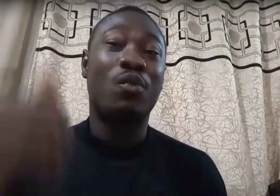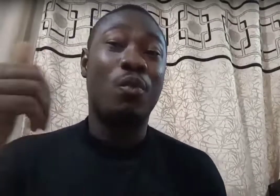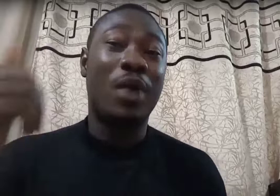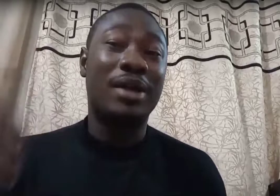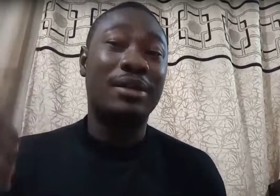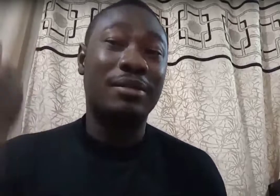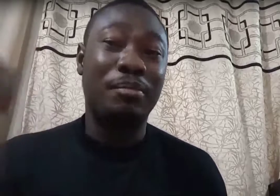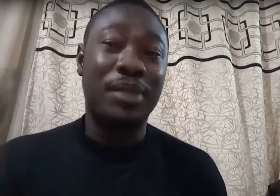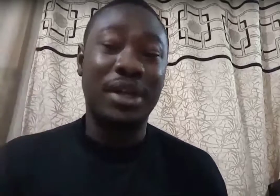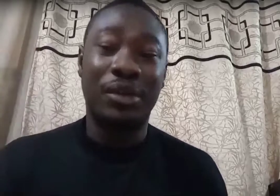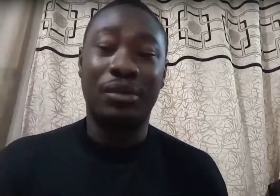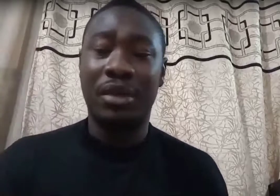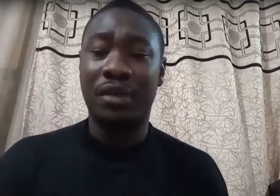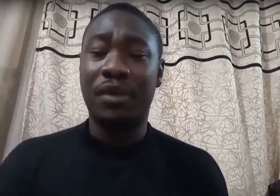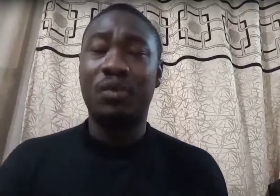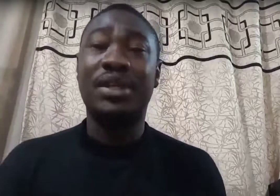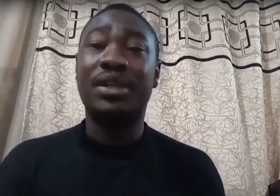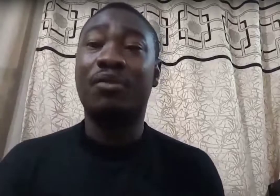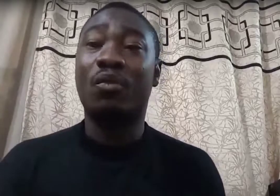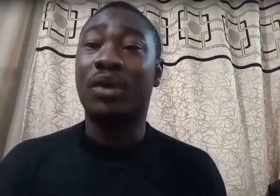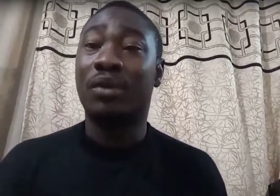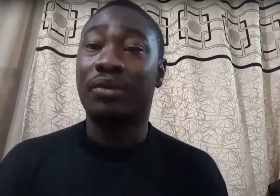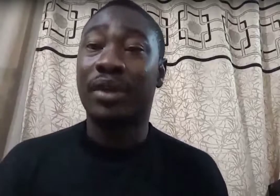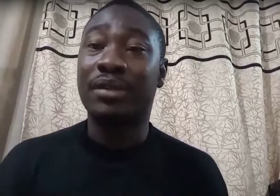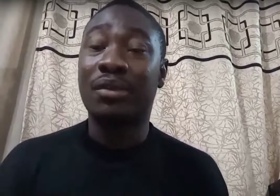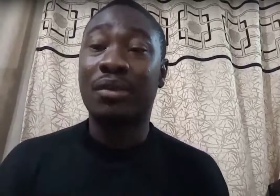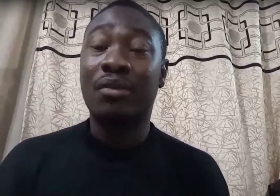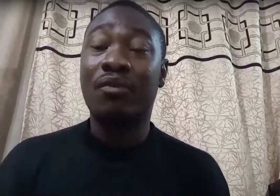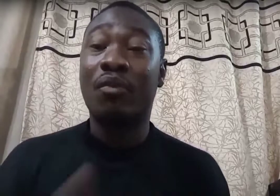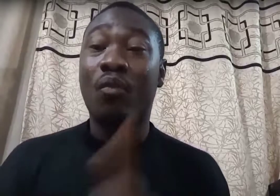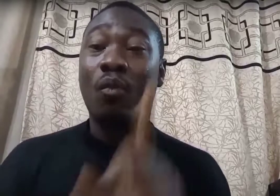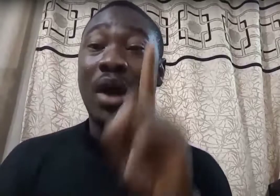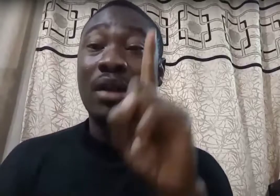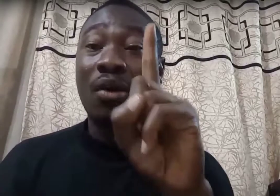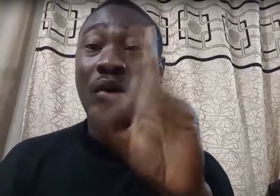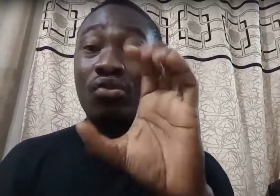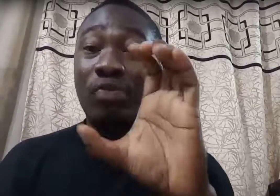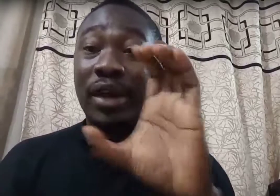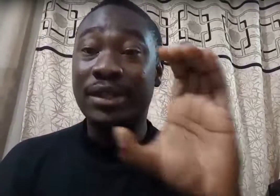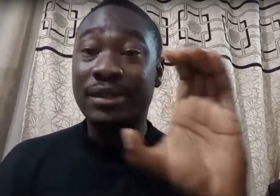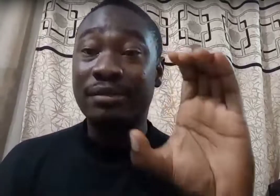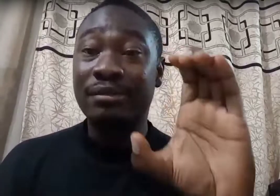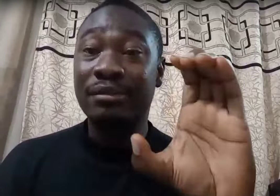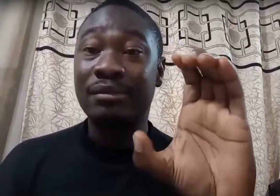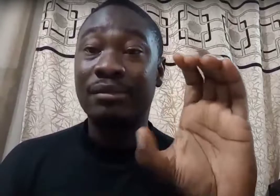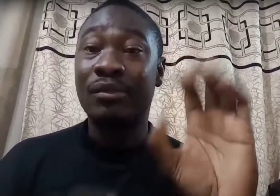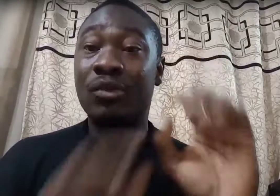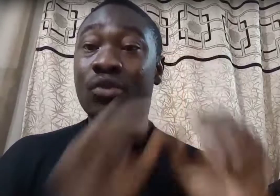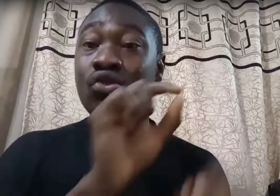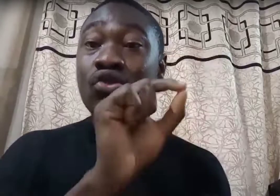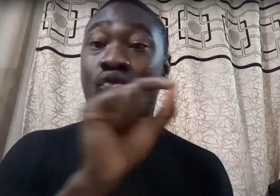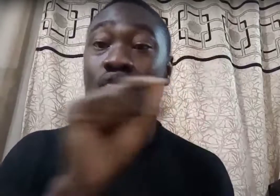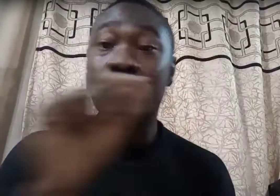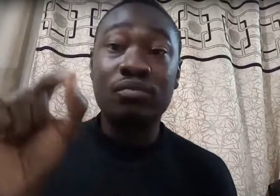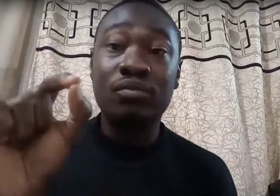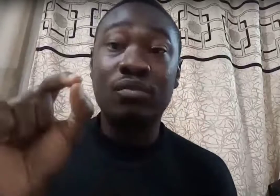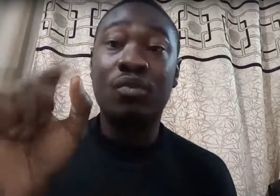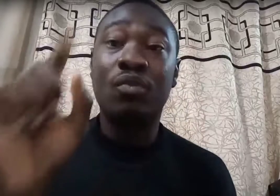100. From 100 to 1 billion. We're